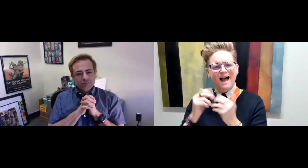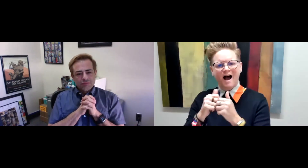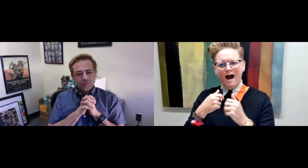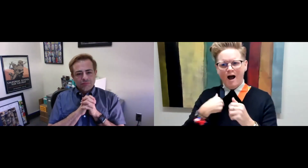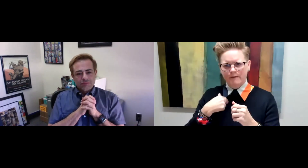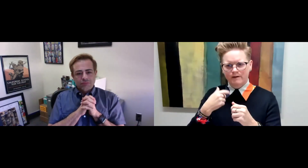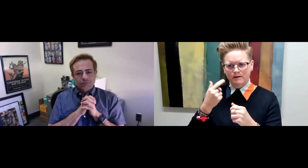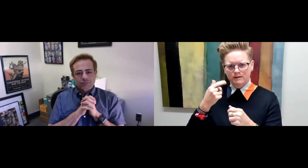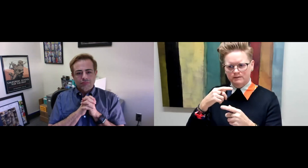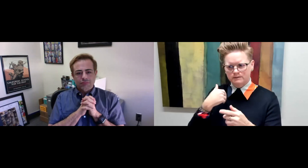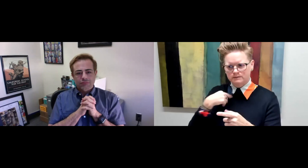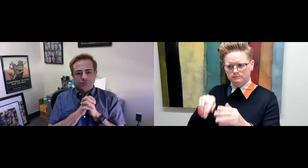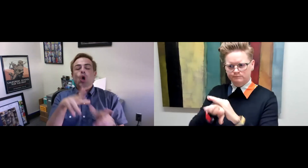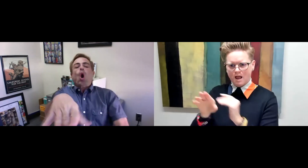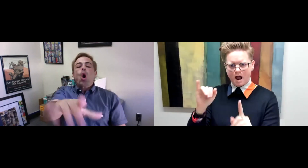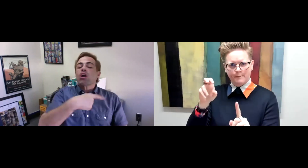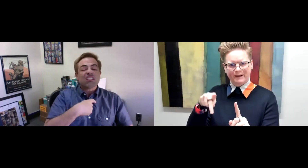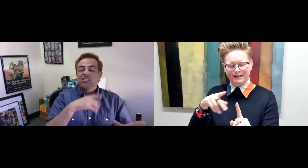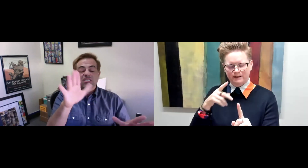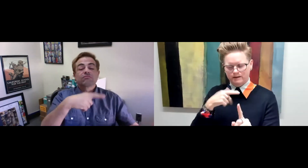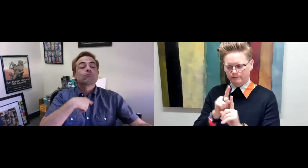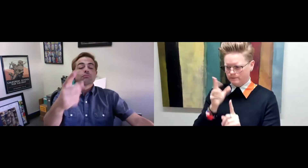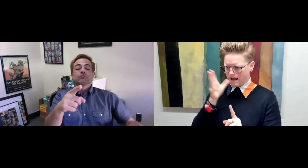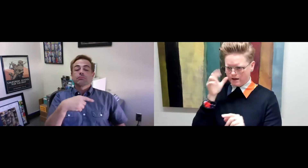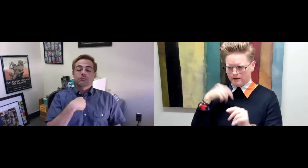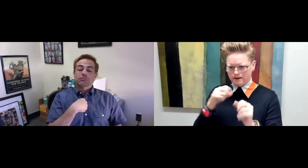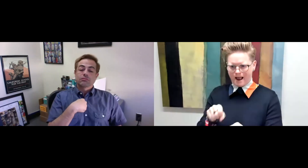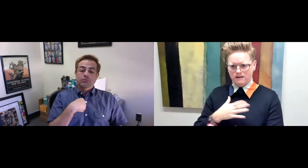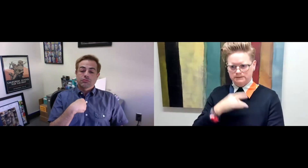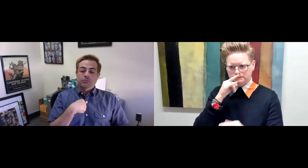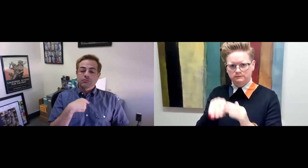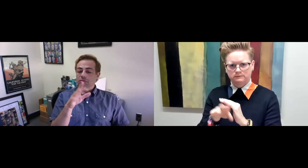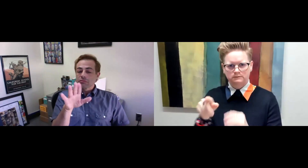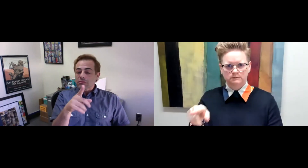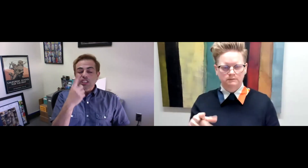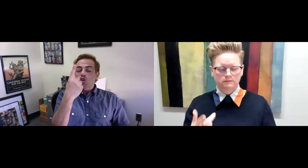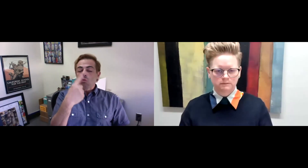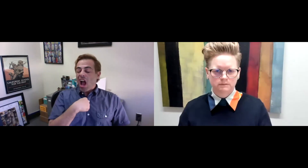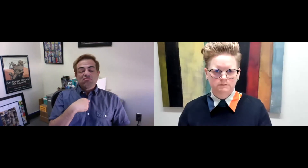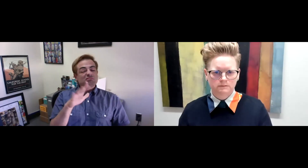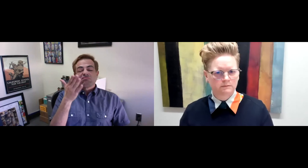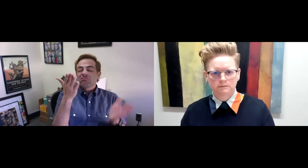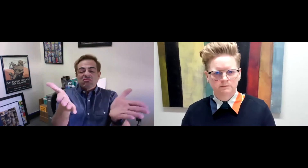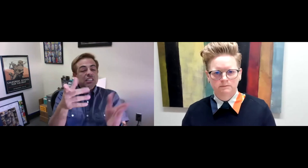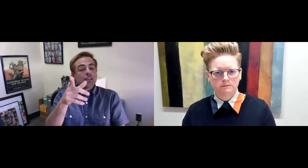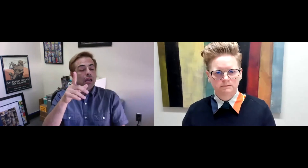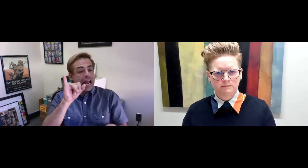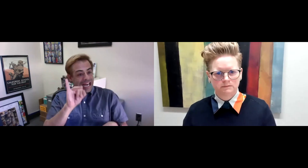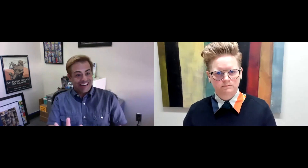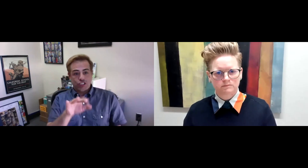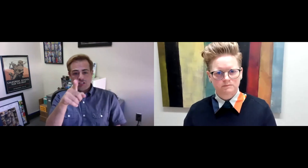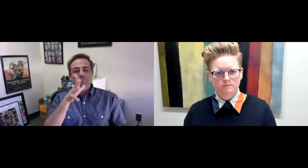again? Yeah, we were talking about how the IEPs work, how my kids can access an